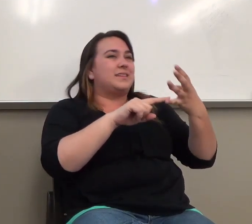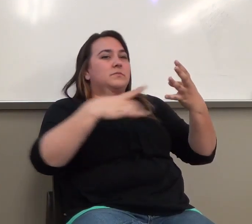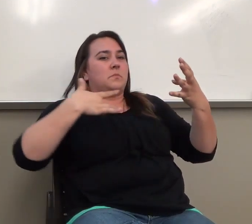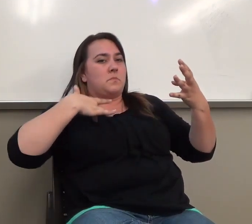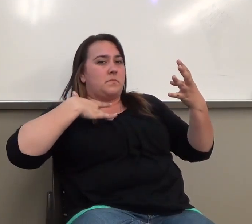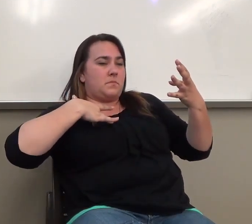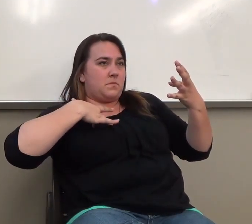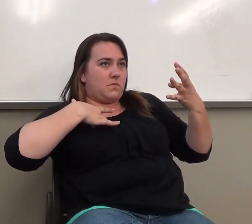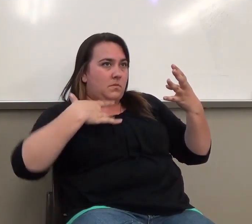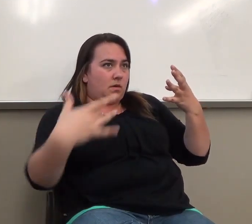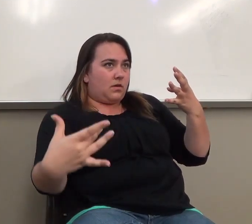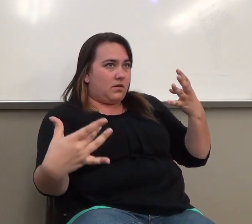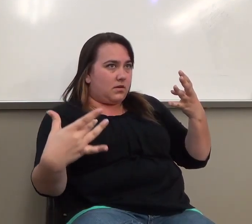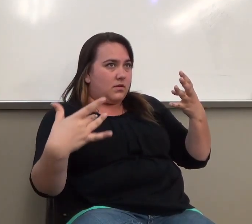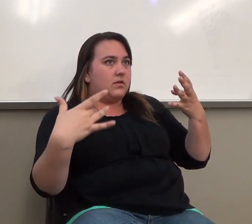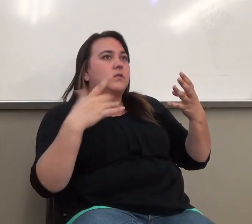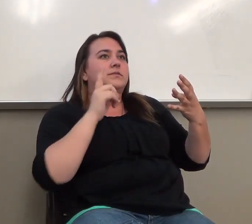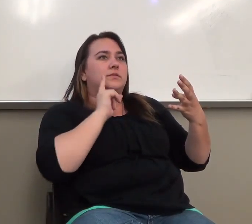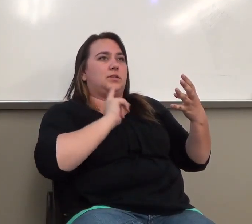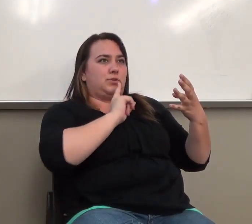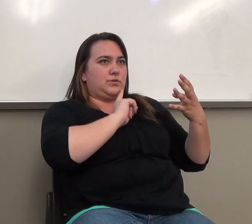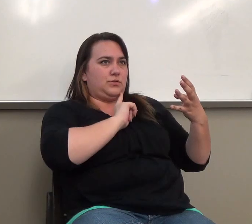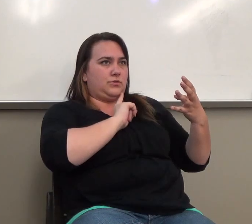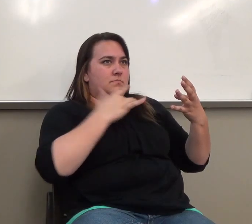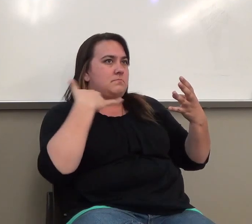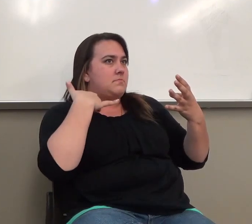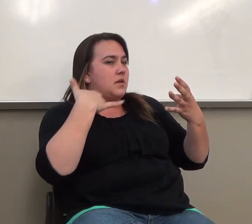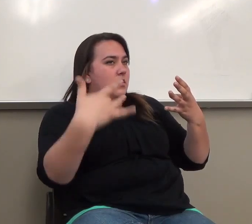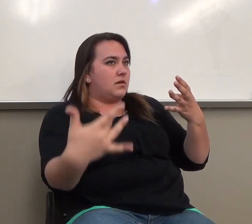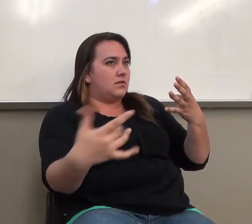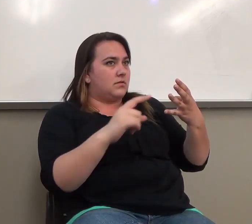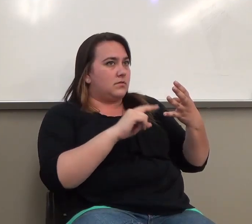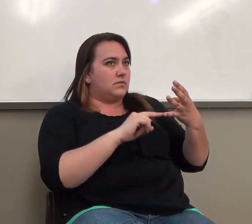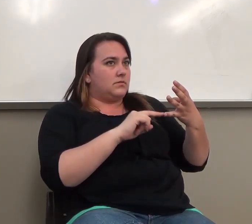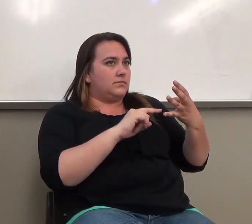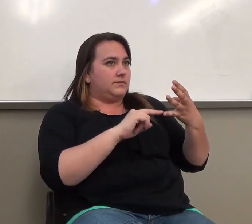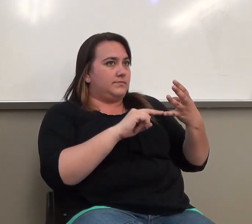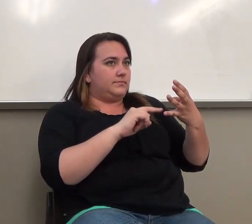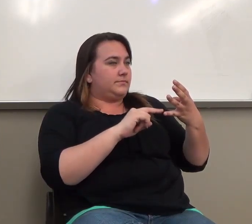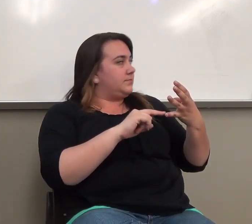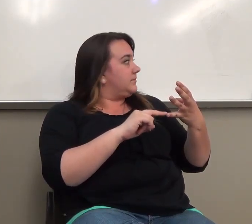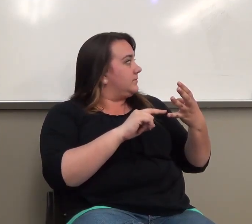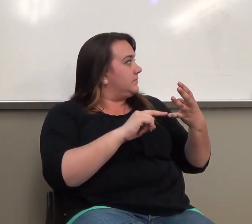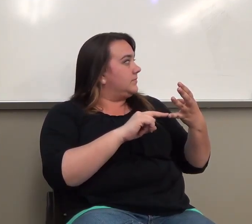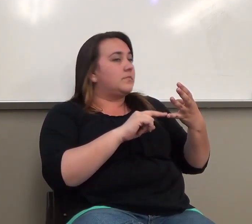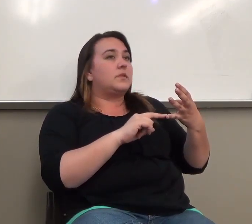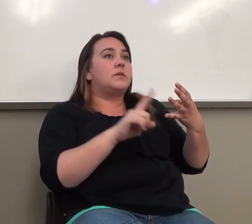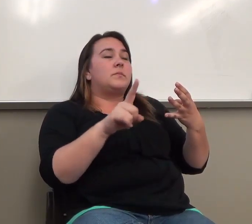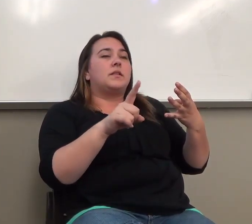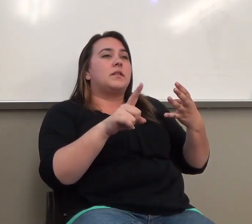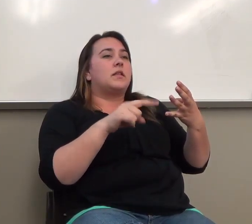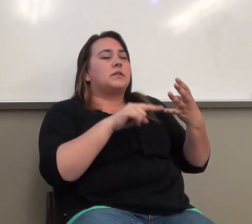is the same thing as this. That's why I went ahead and put this up here, even though it's not on your quiz, because they're kind of the same idea. These